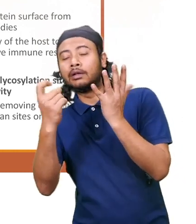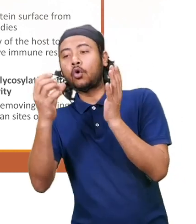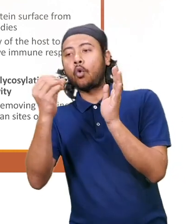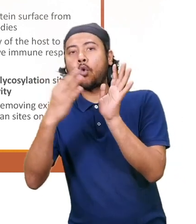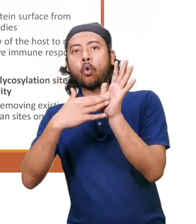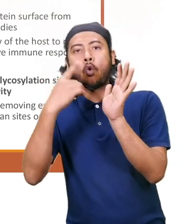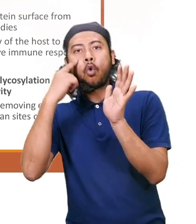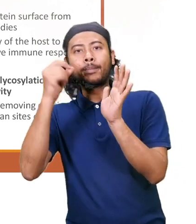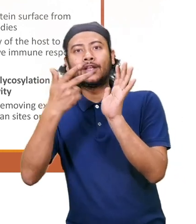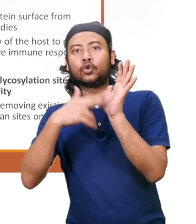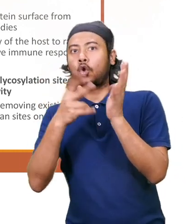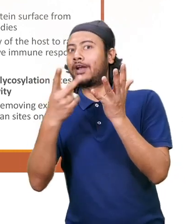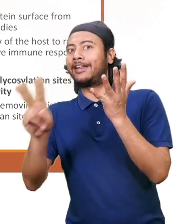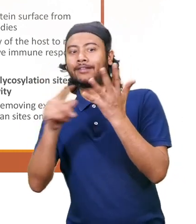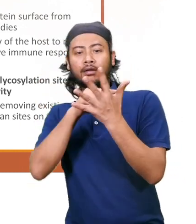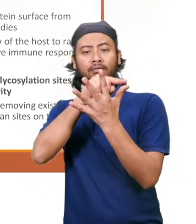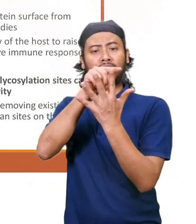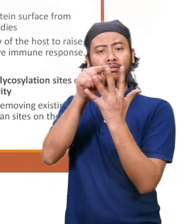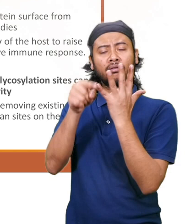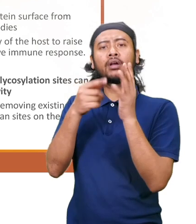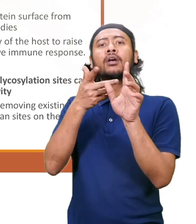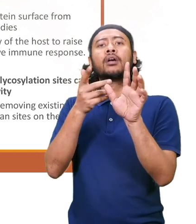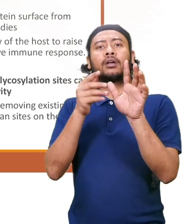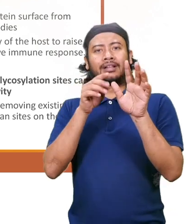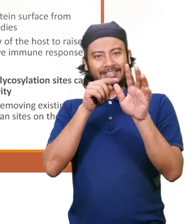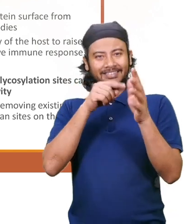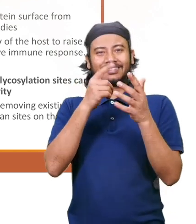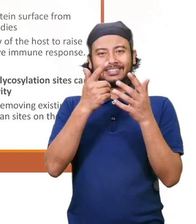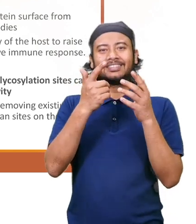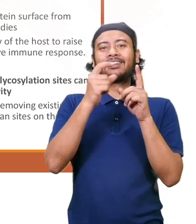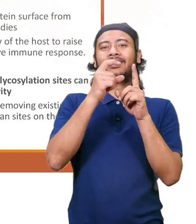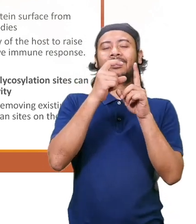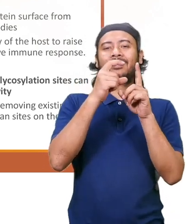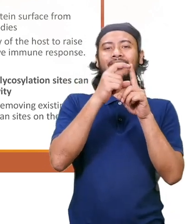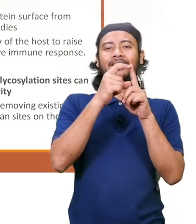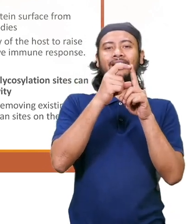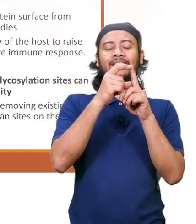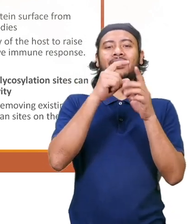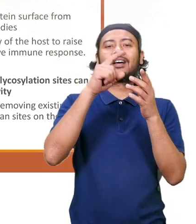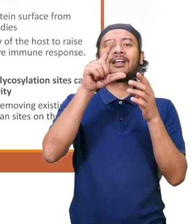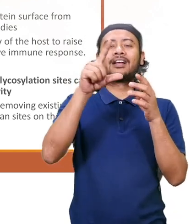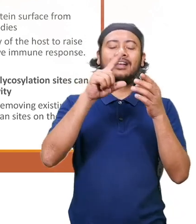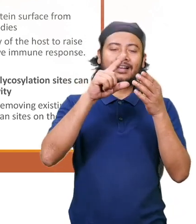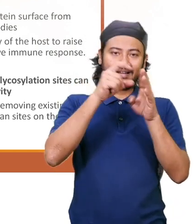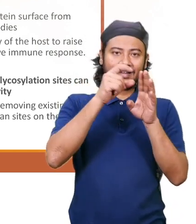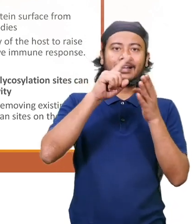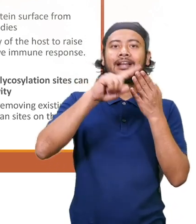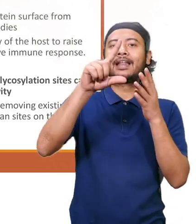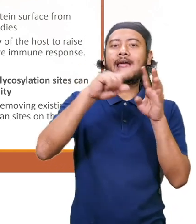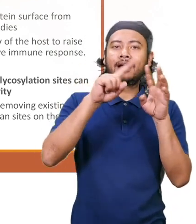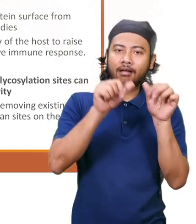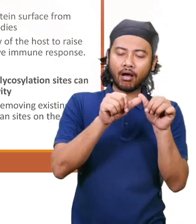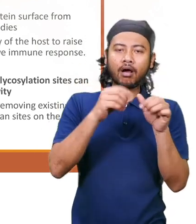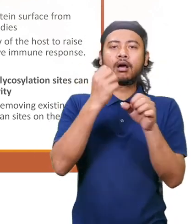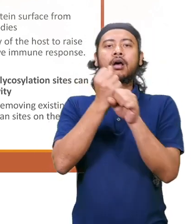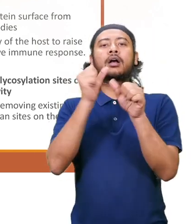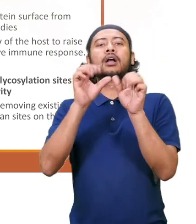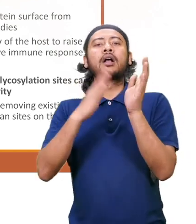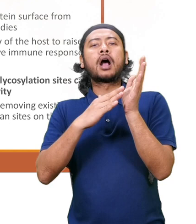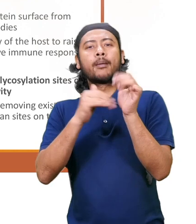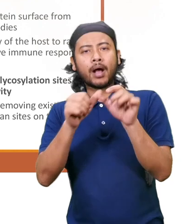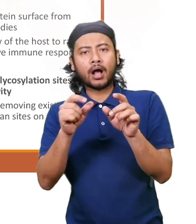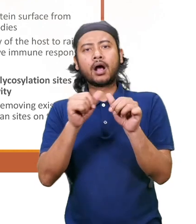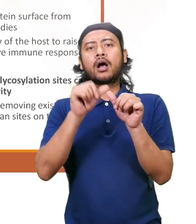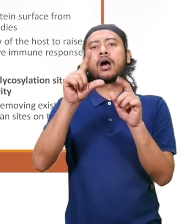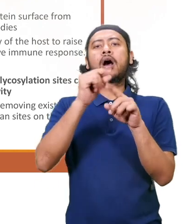Omicron had similar or almost same glycosylation sites. There was no variation